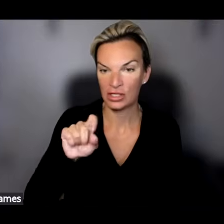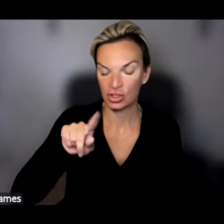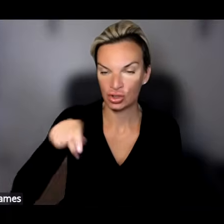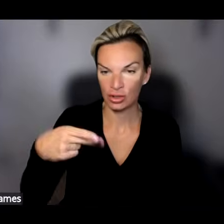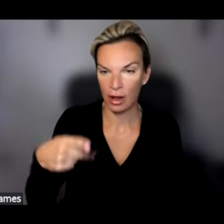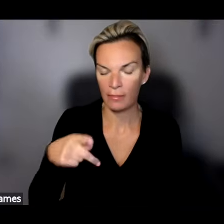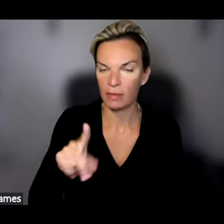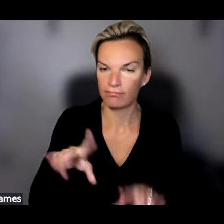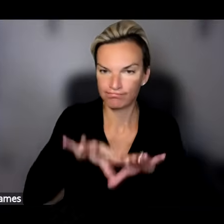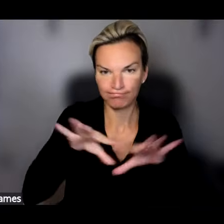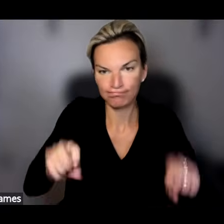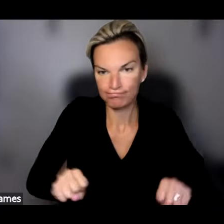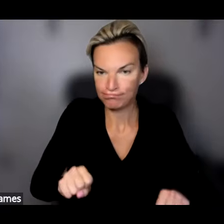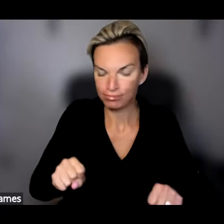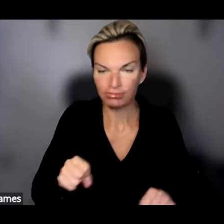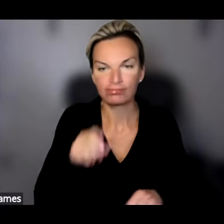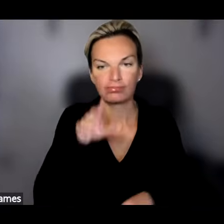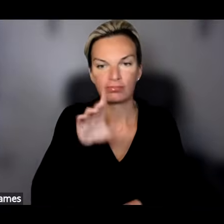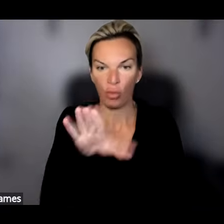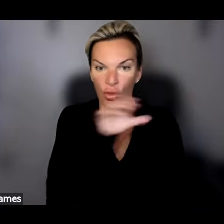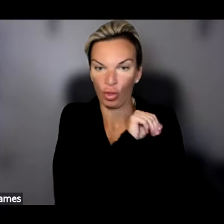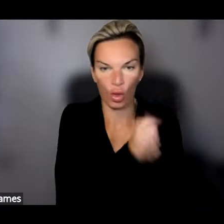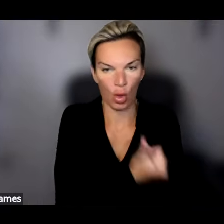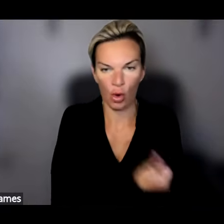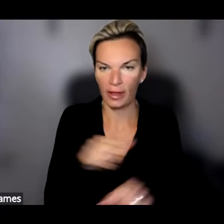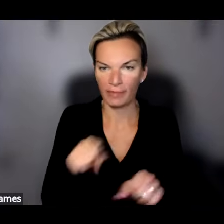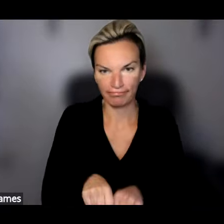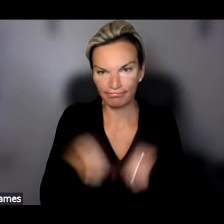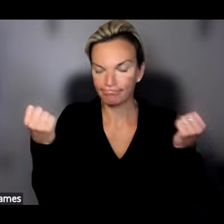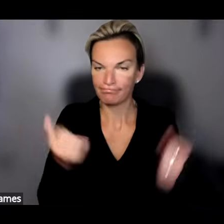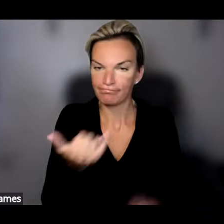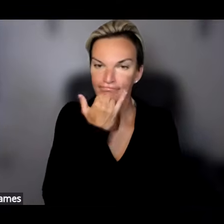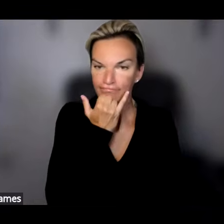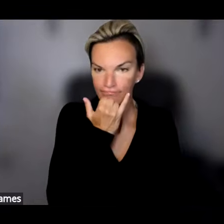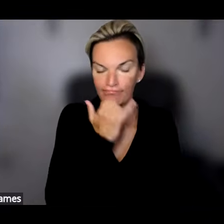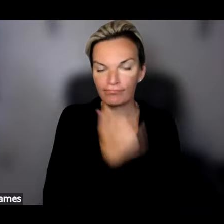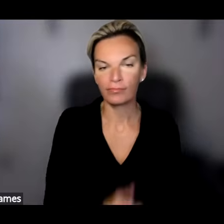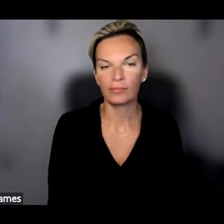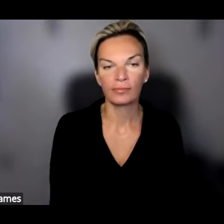Director Brader, do you have anything to say before we? Just that